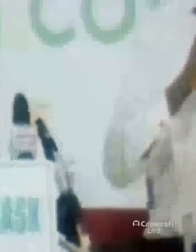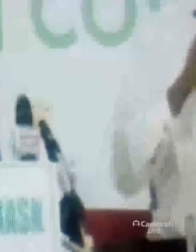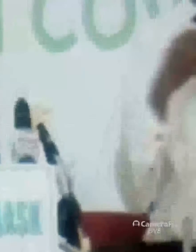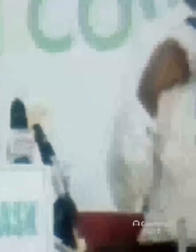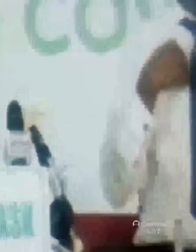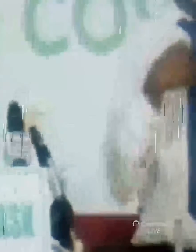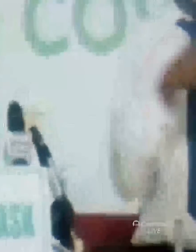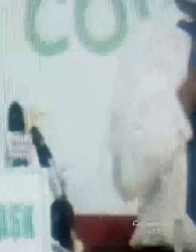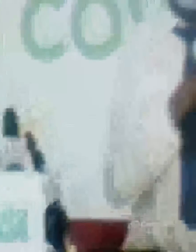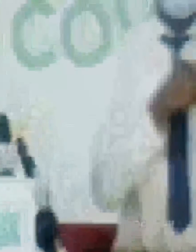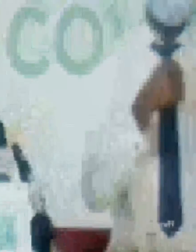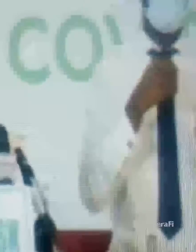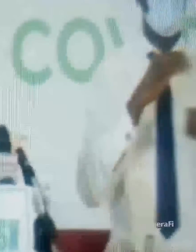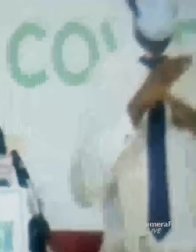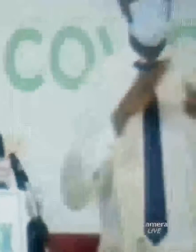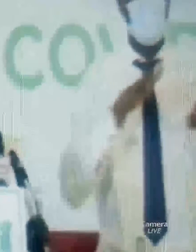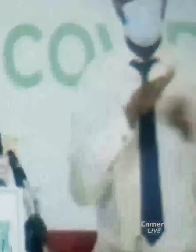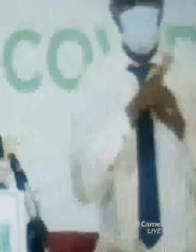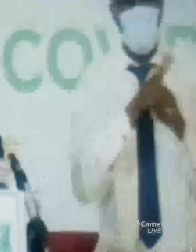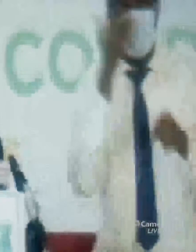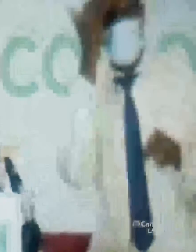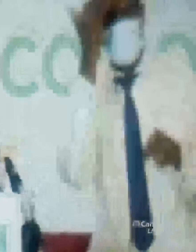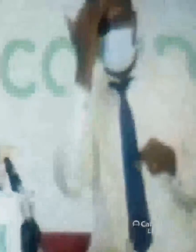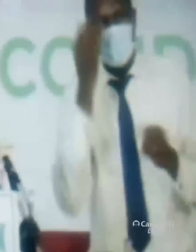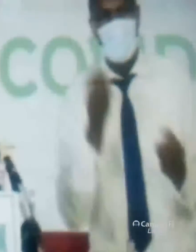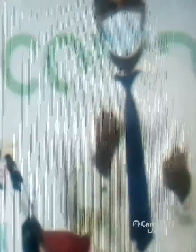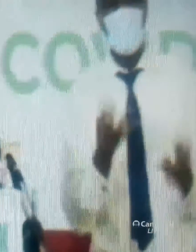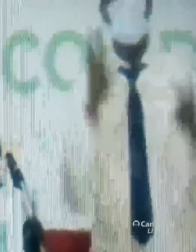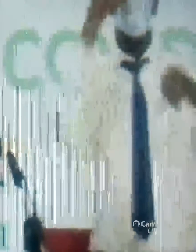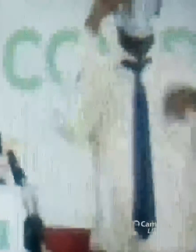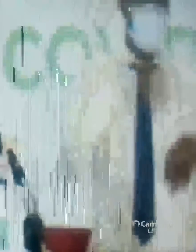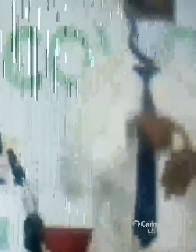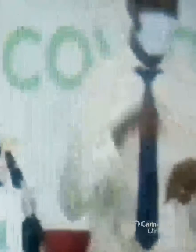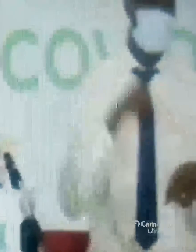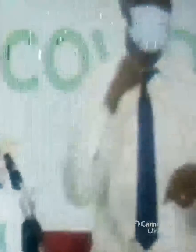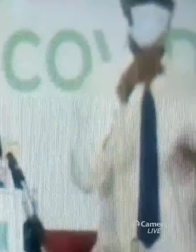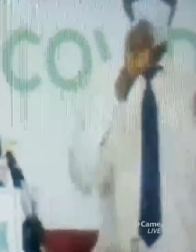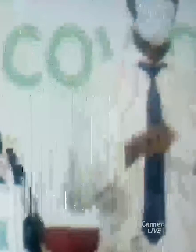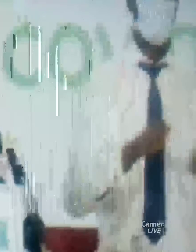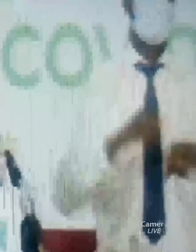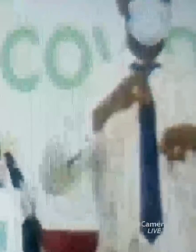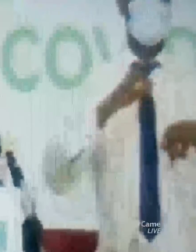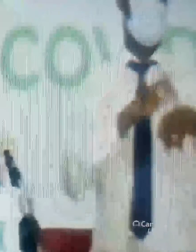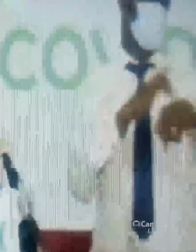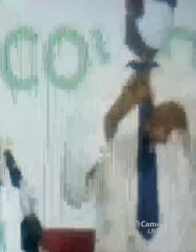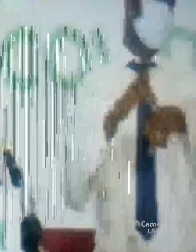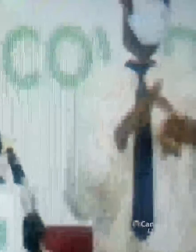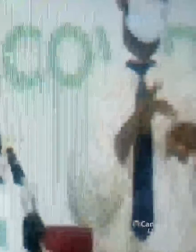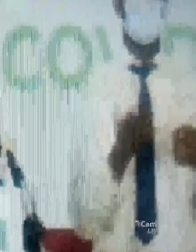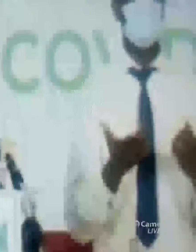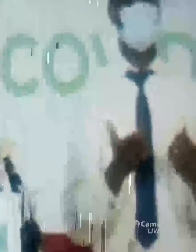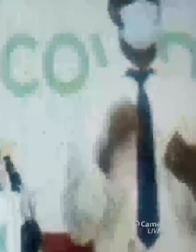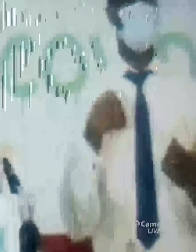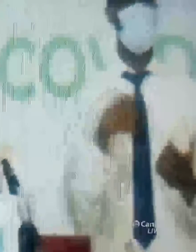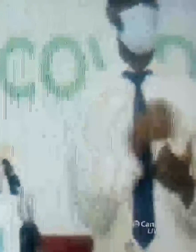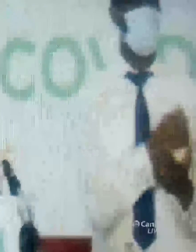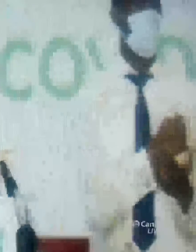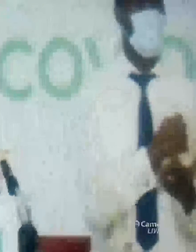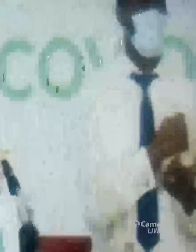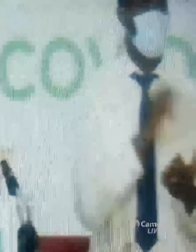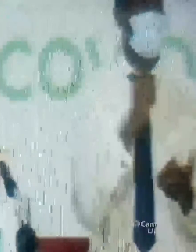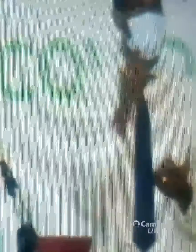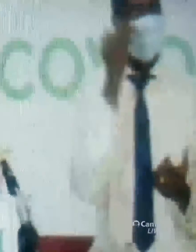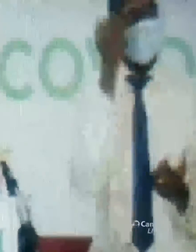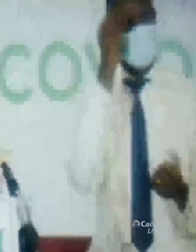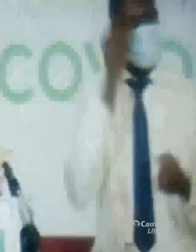We cannot really know how many reinfections you can have, because remember, this is a virus that we've only known for 12